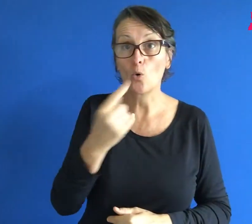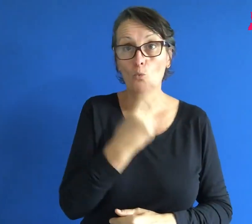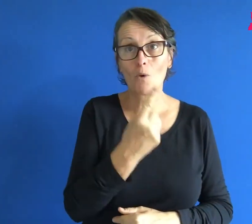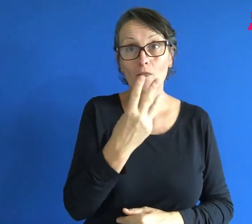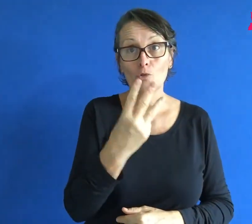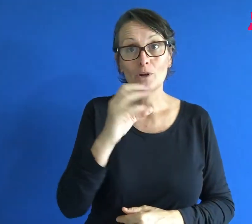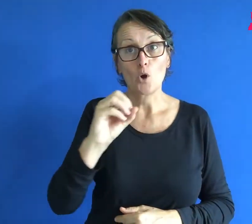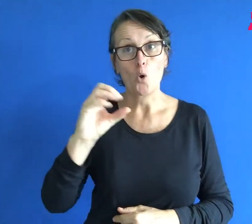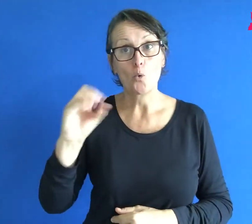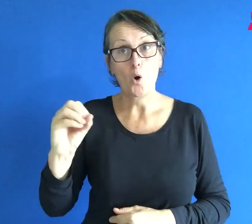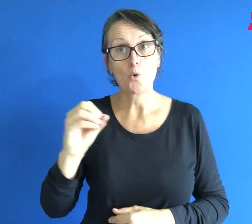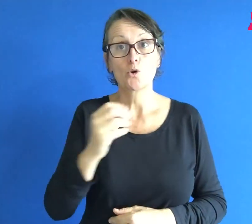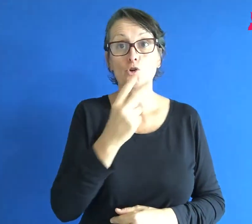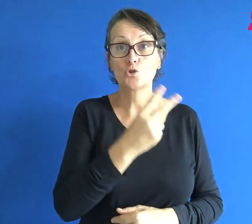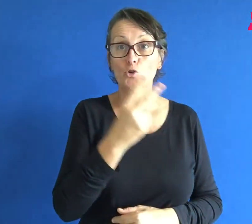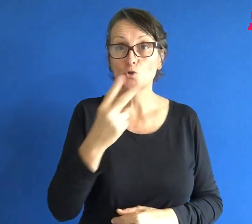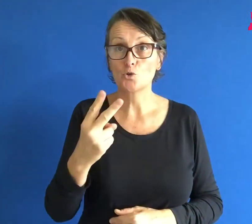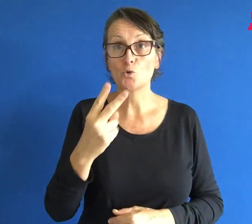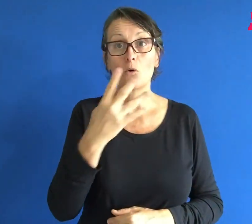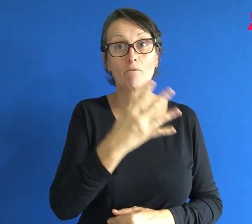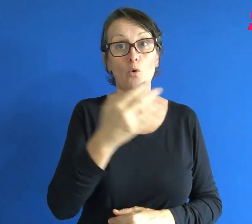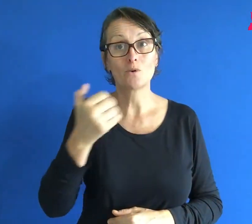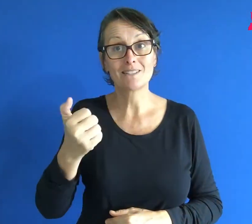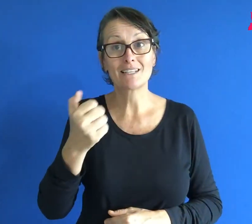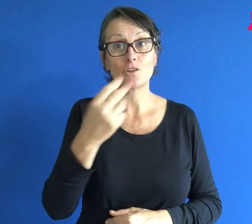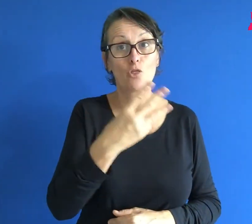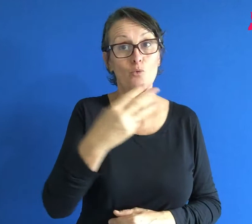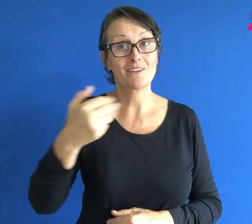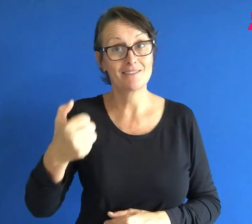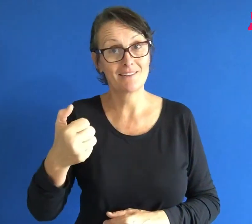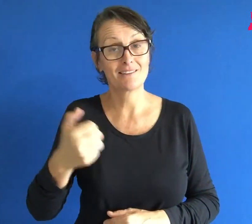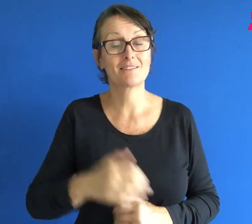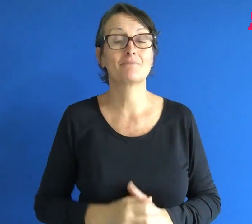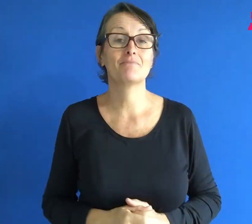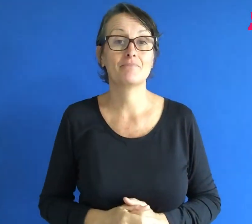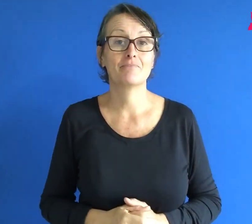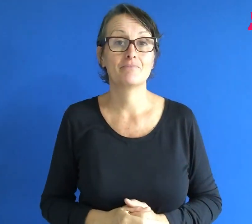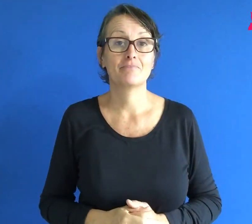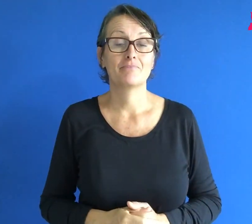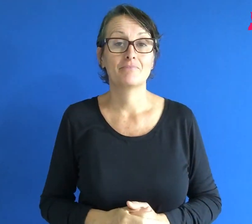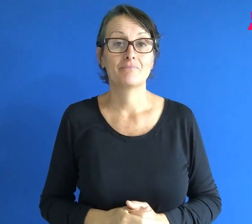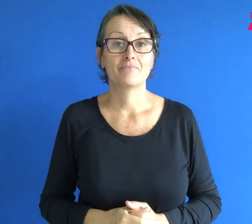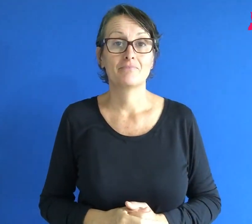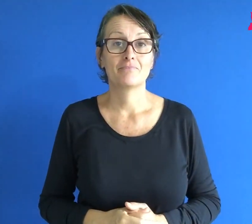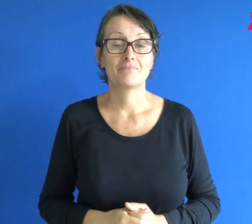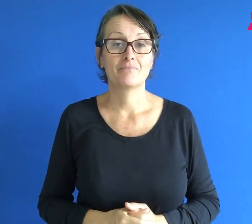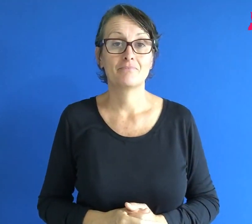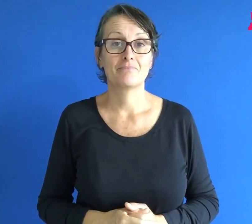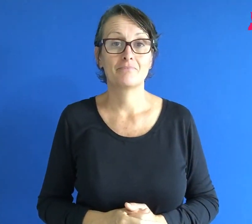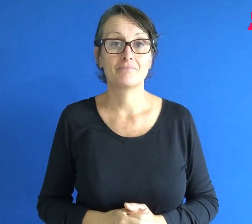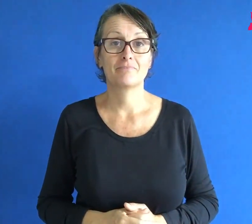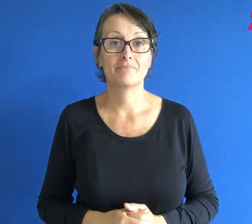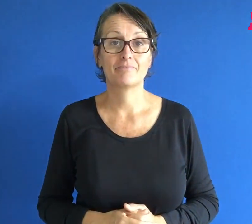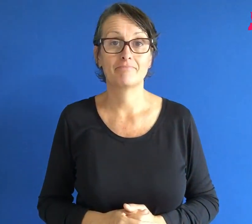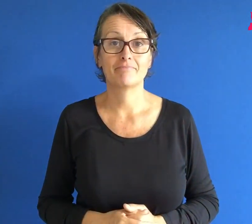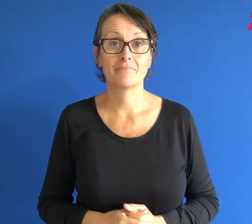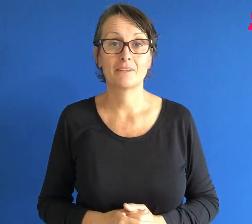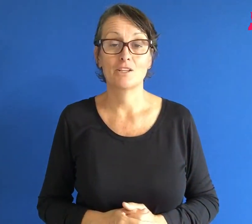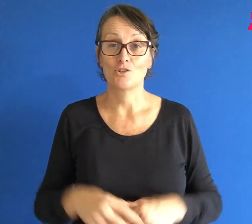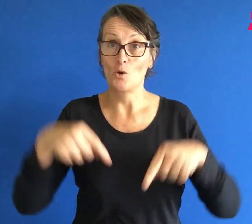22 4636. We've also included some resources in the show notes. Just check them out there. Not Alone is a podcast